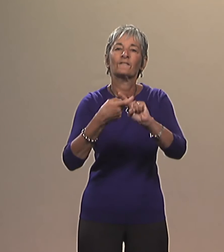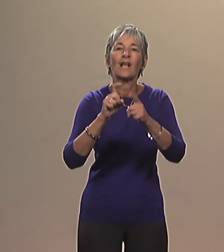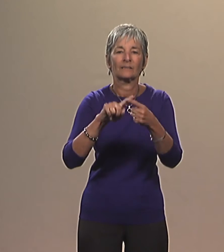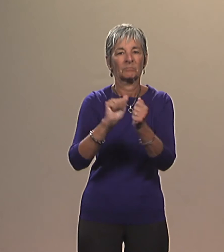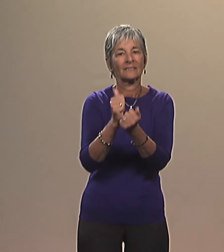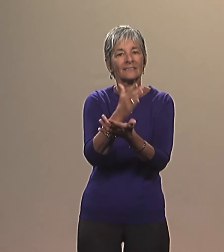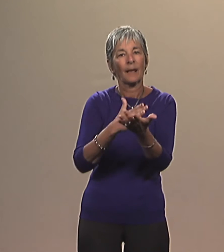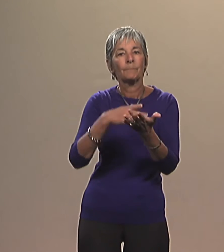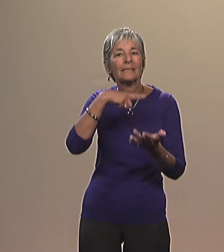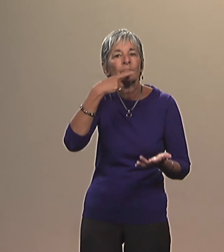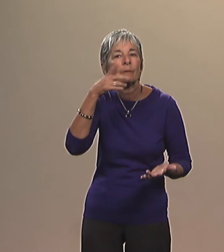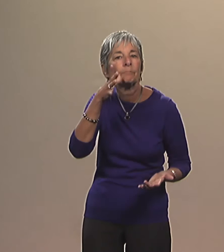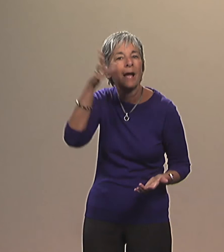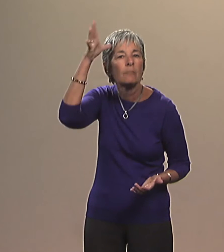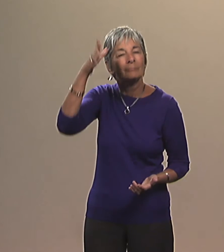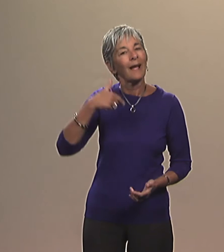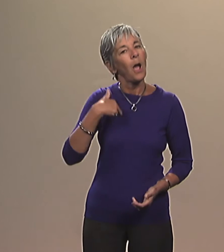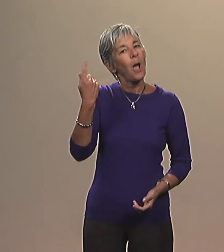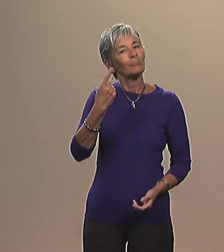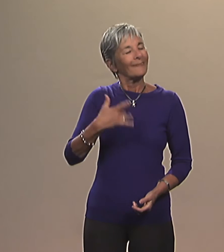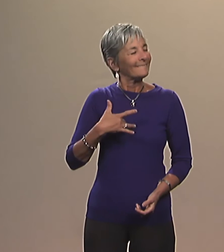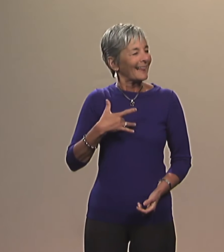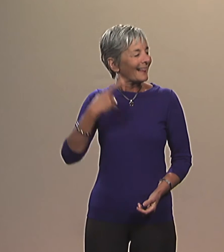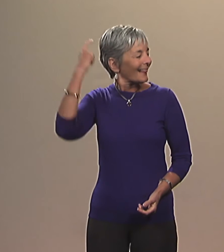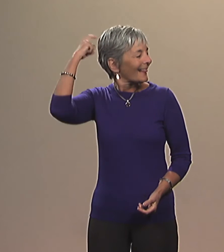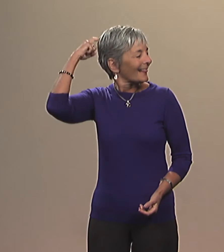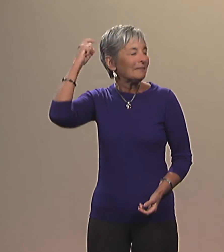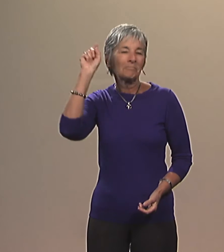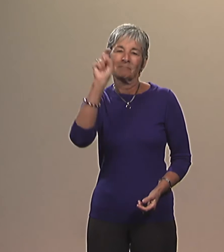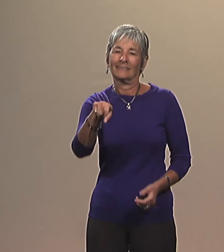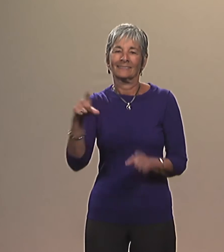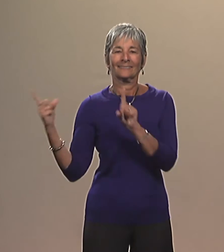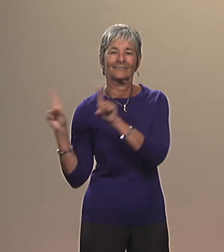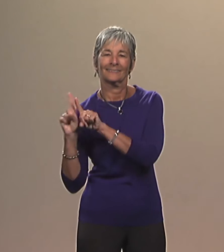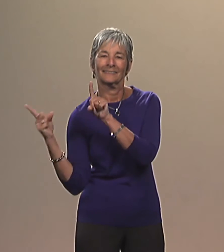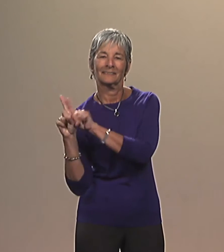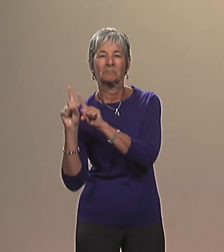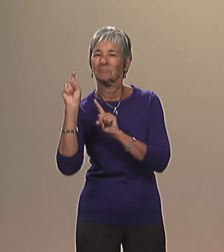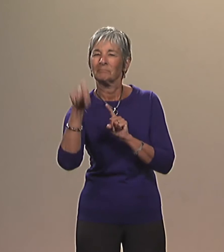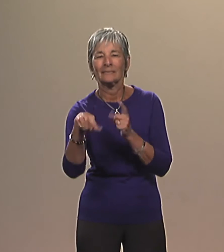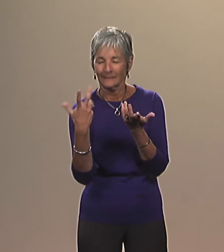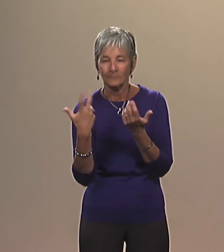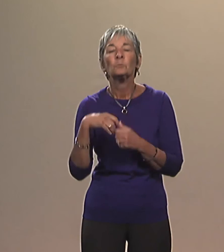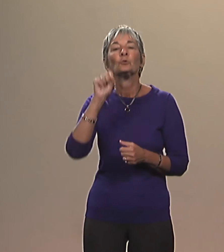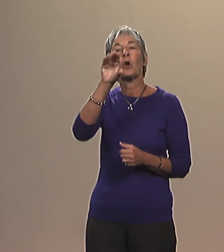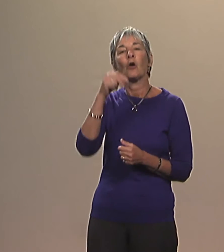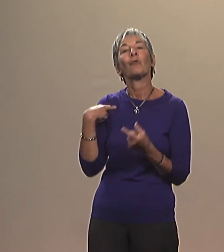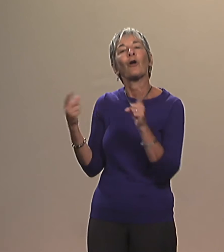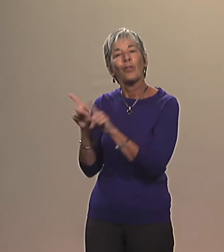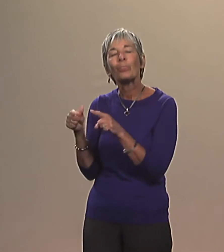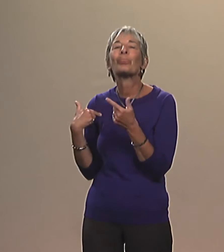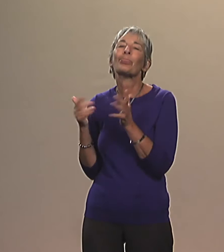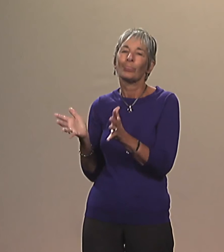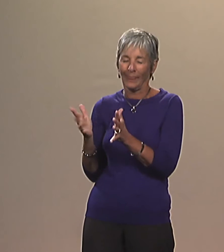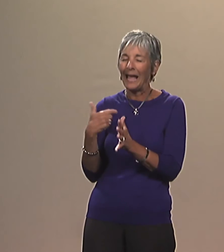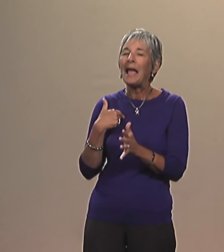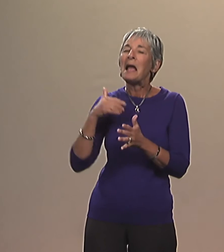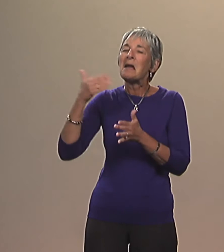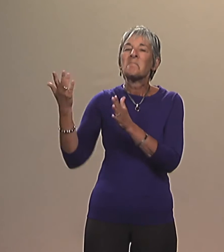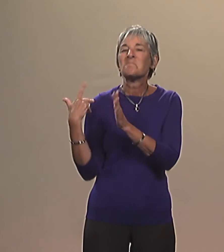was in the programs, I decided to make friends with some of the hearing parents. In the back of my mind, I knew that mentoring was essential. We would talk,